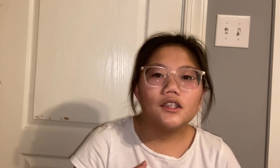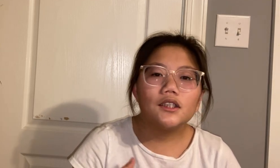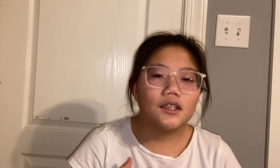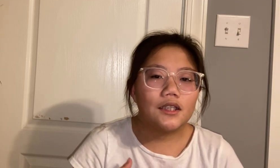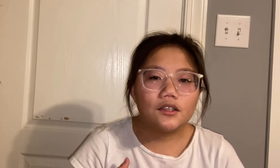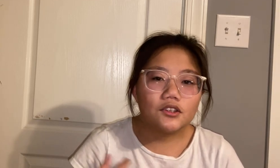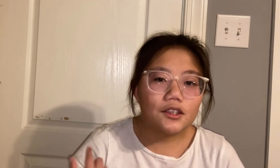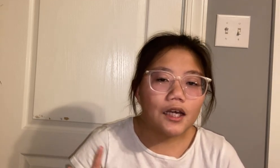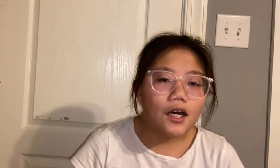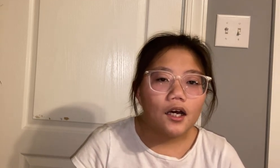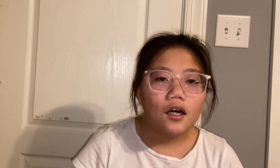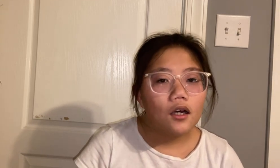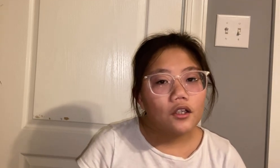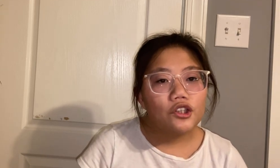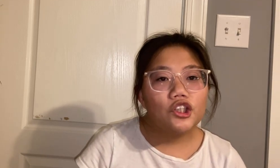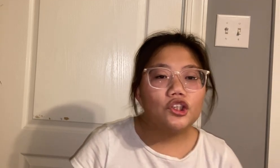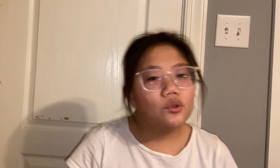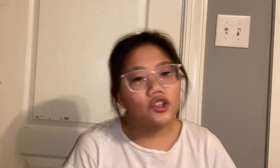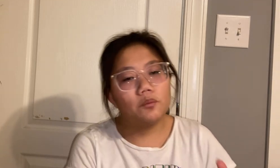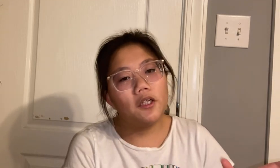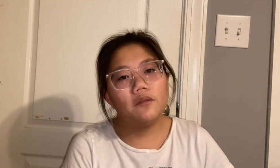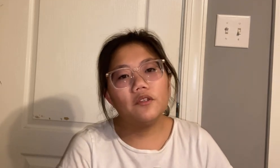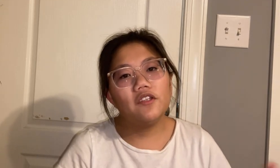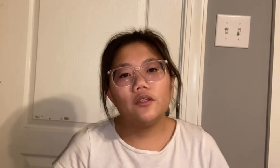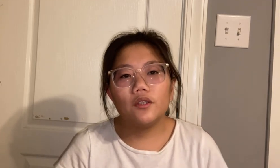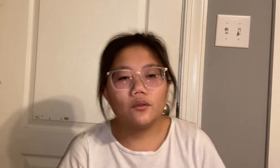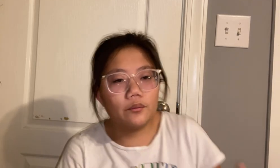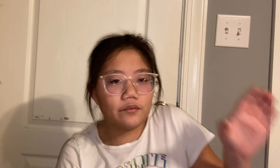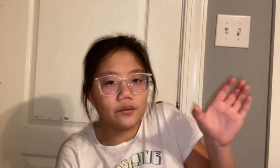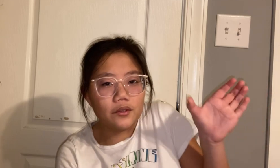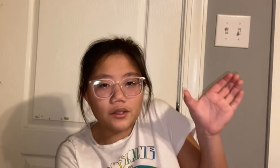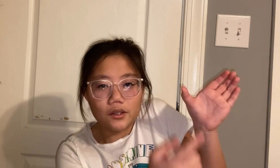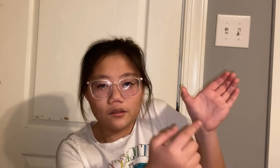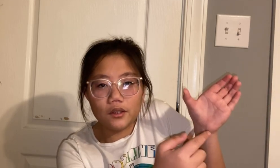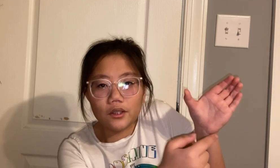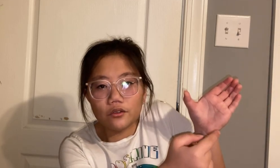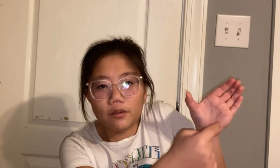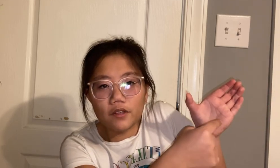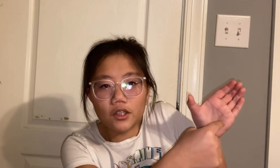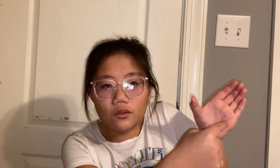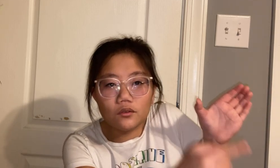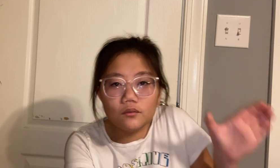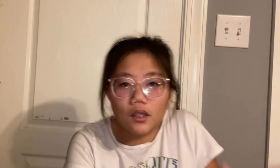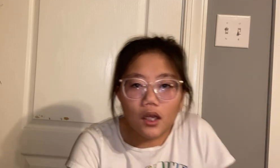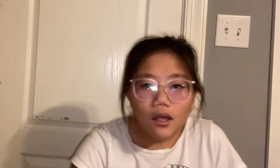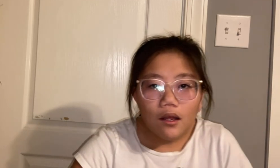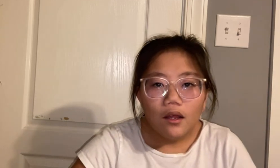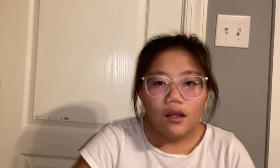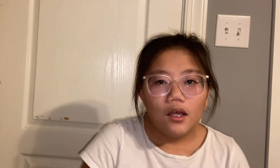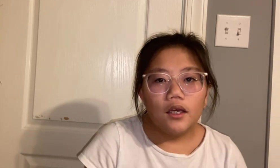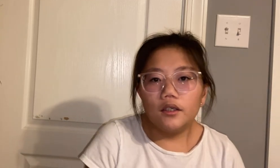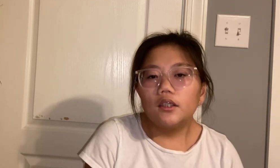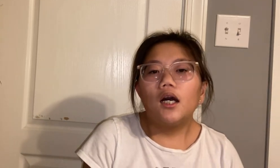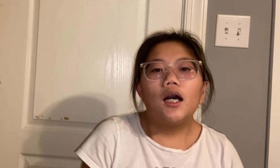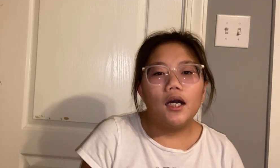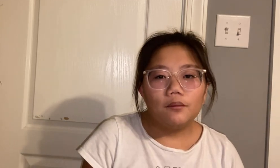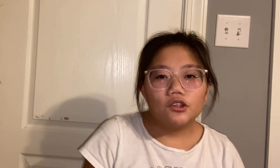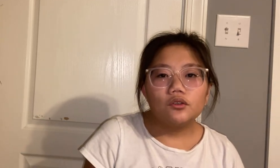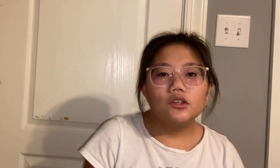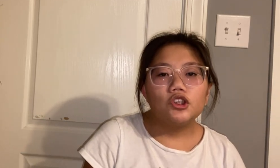like that looks like that then you can just play them the video like okay here's my video and i'm actually going to show